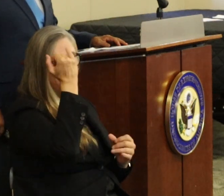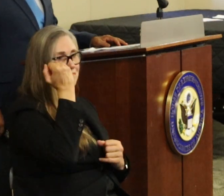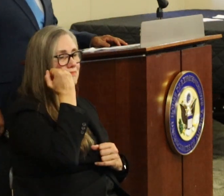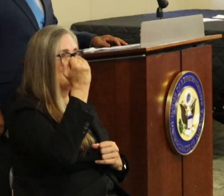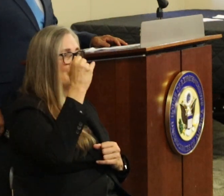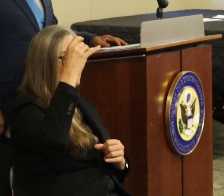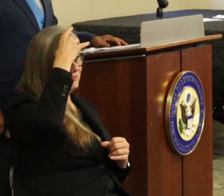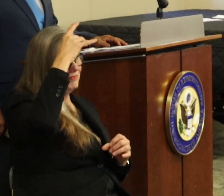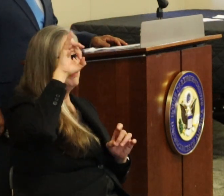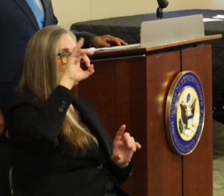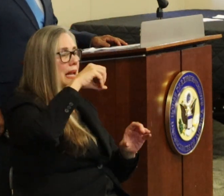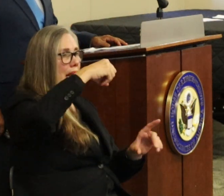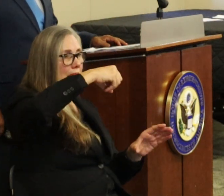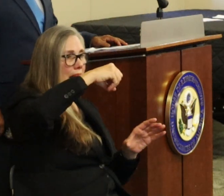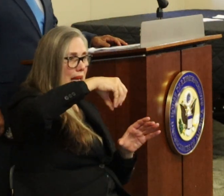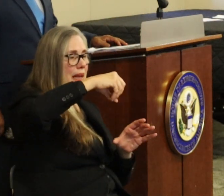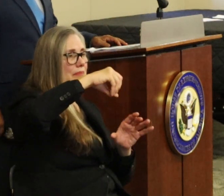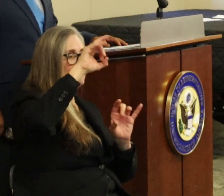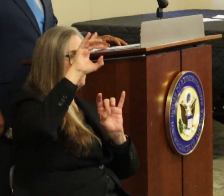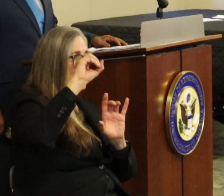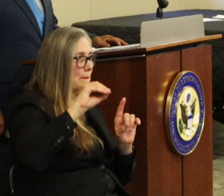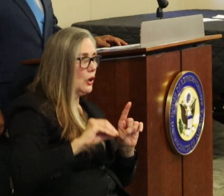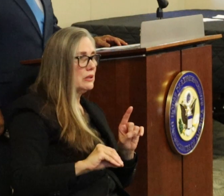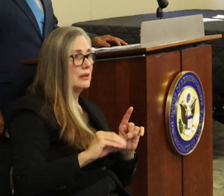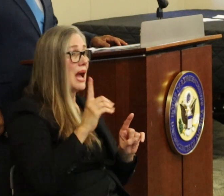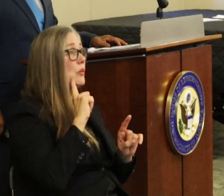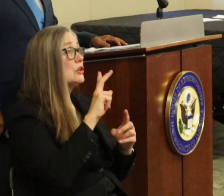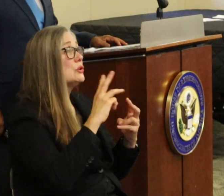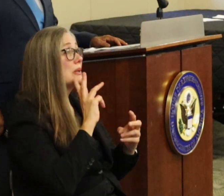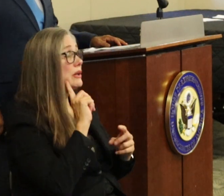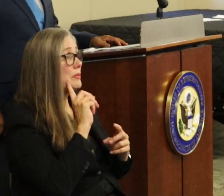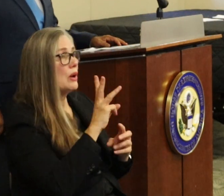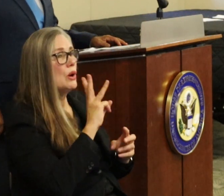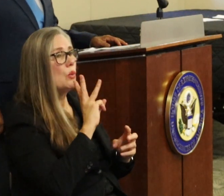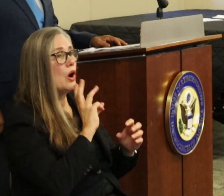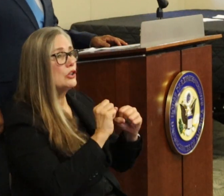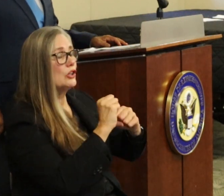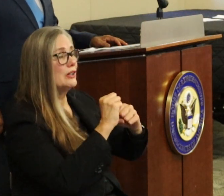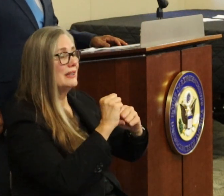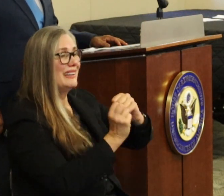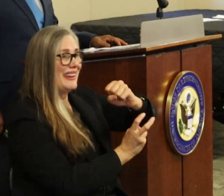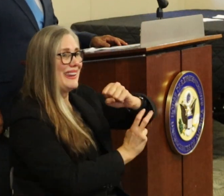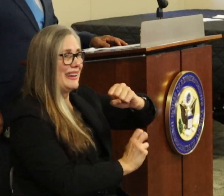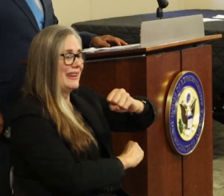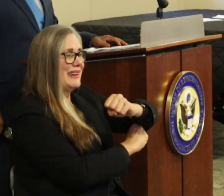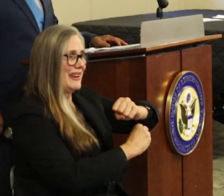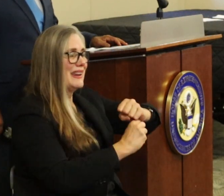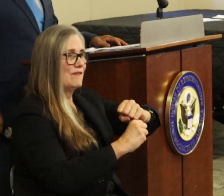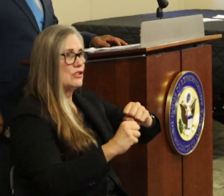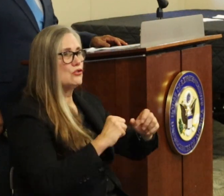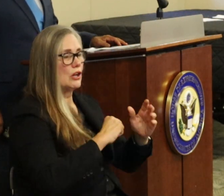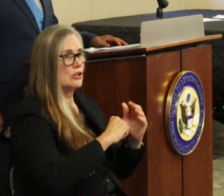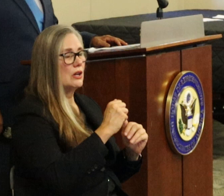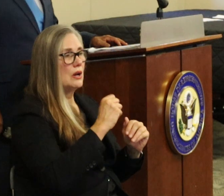the water infrastructure projects are. Love to hear about that. And then also, I know it's a new issue. We haven't maybe